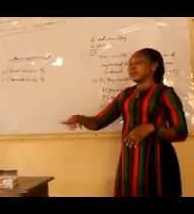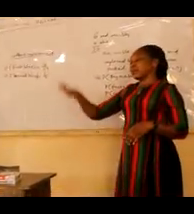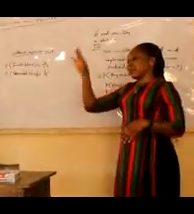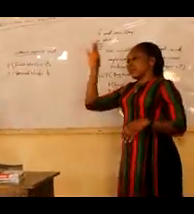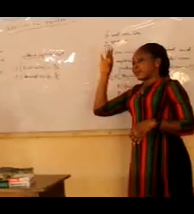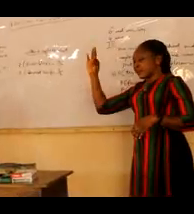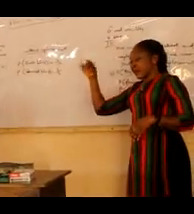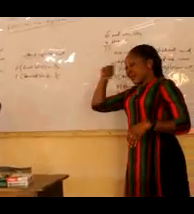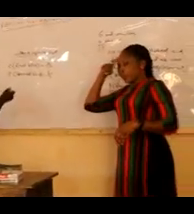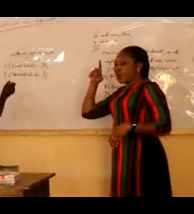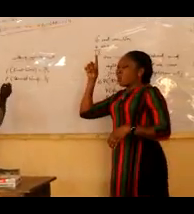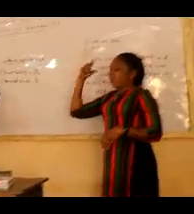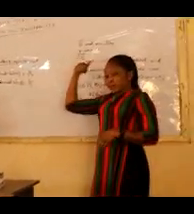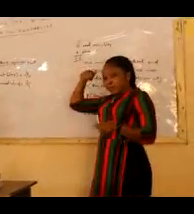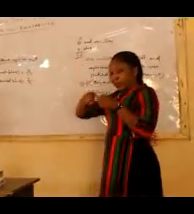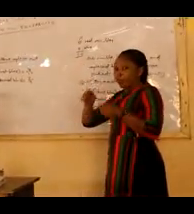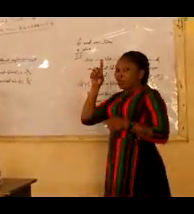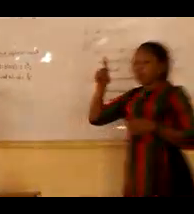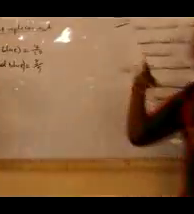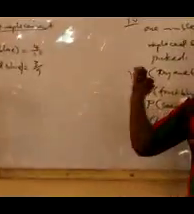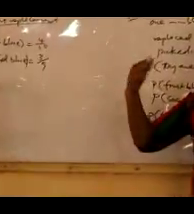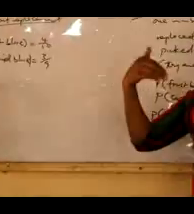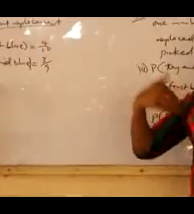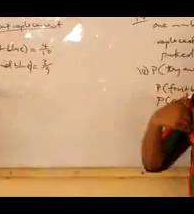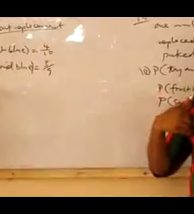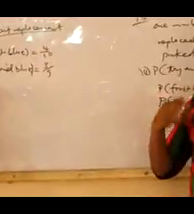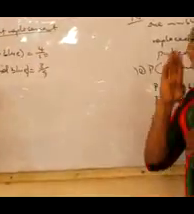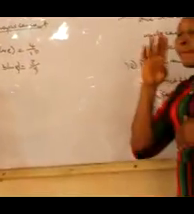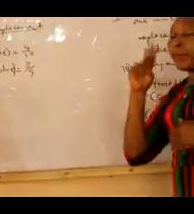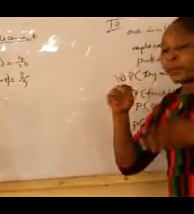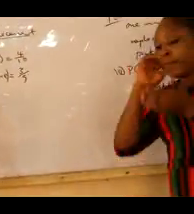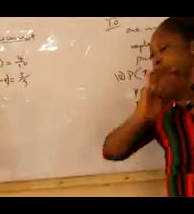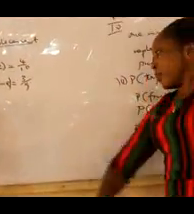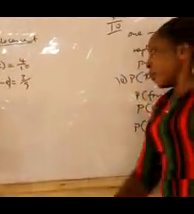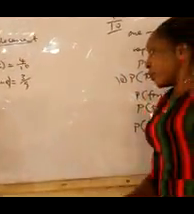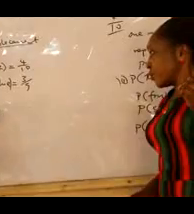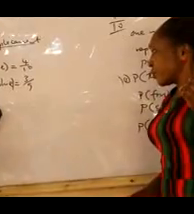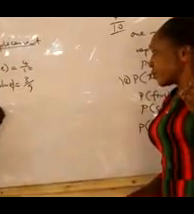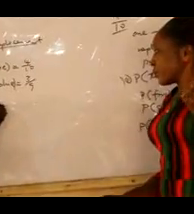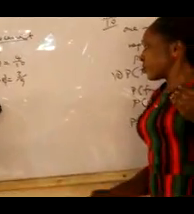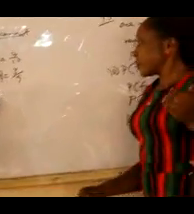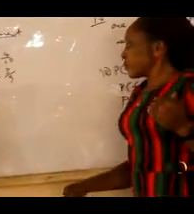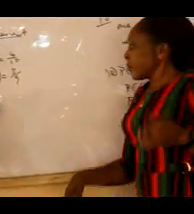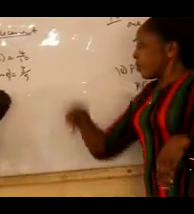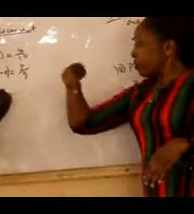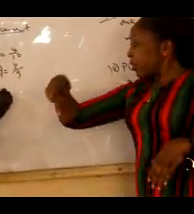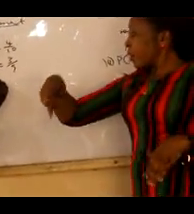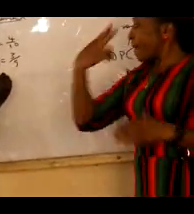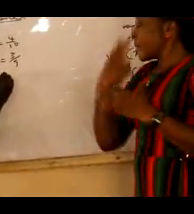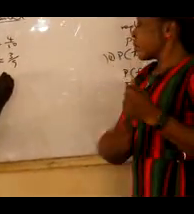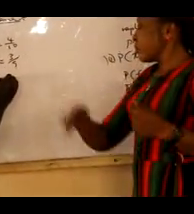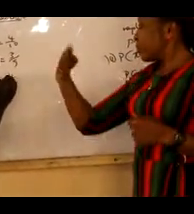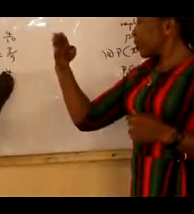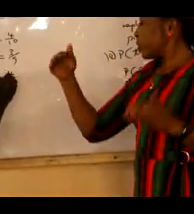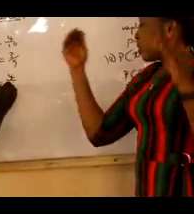removed. So P, both blue, is then as P, both blue